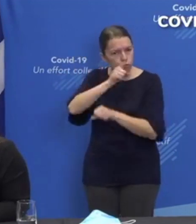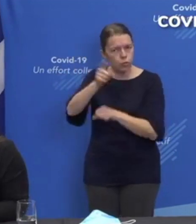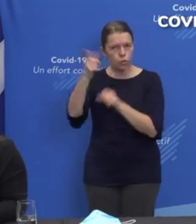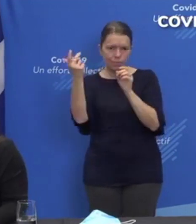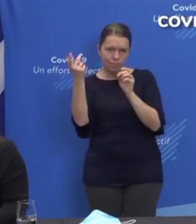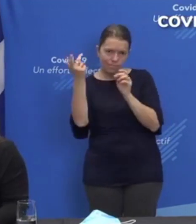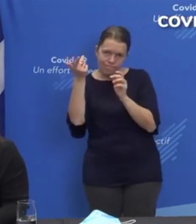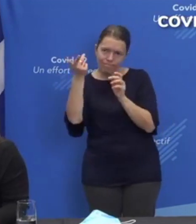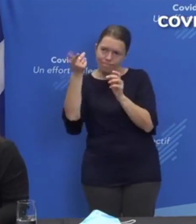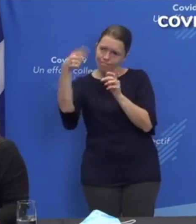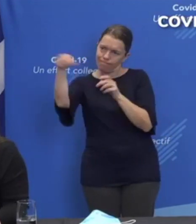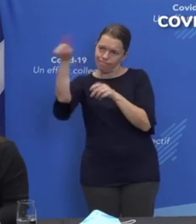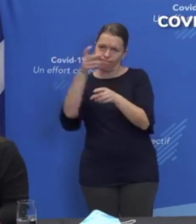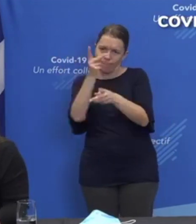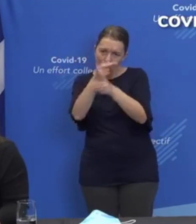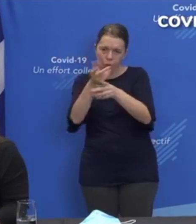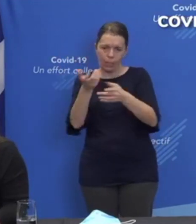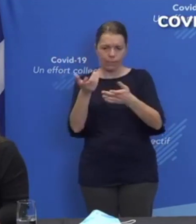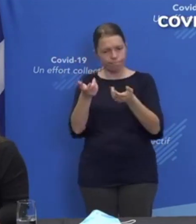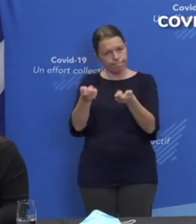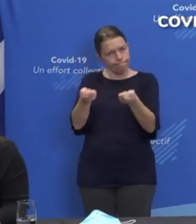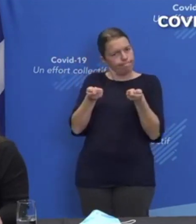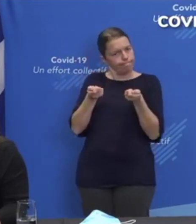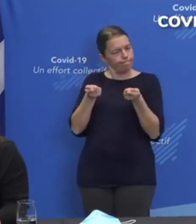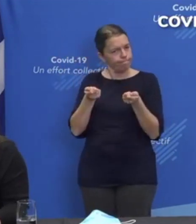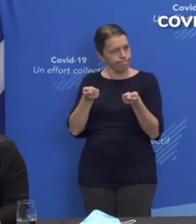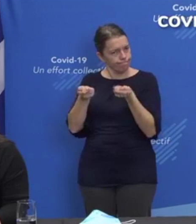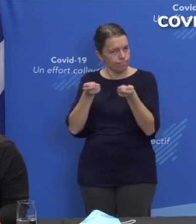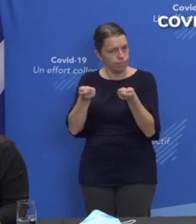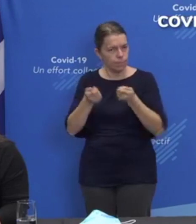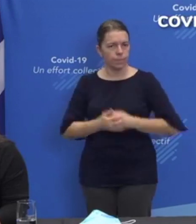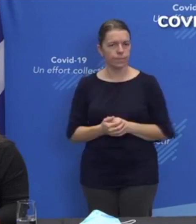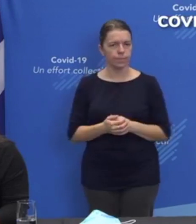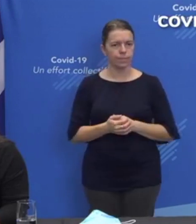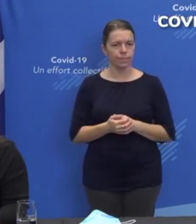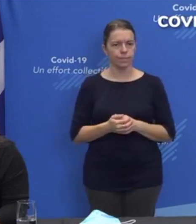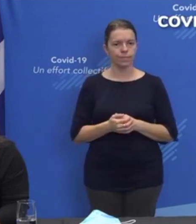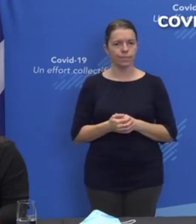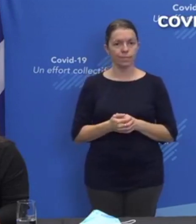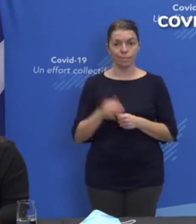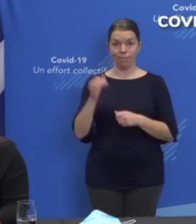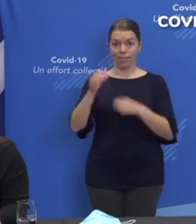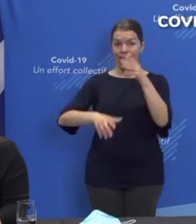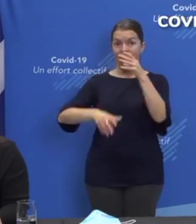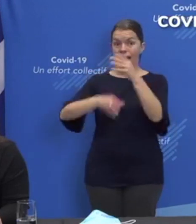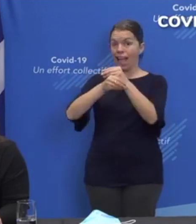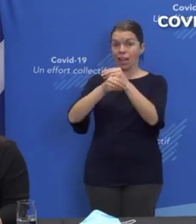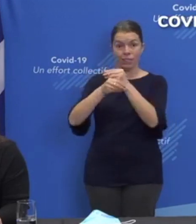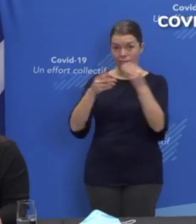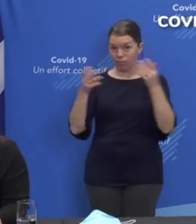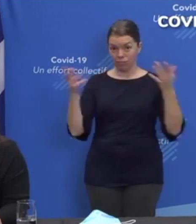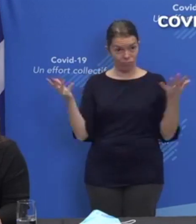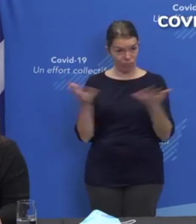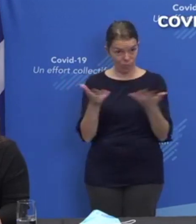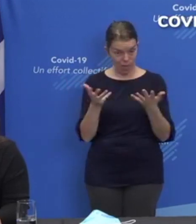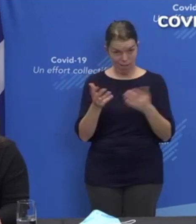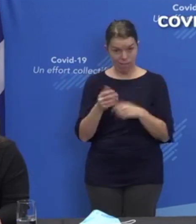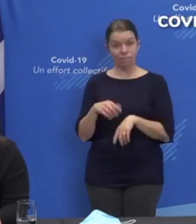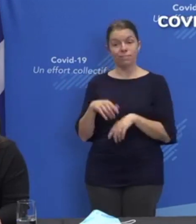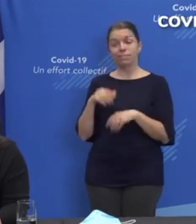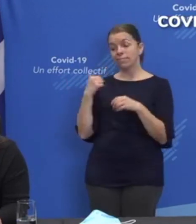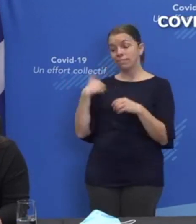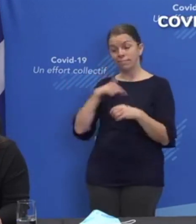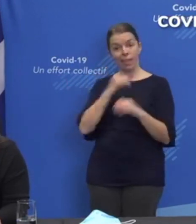new approach that we're adding this week in our intervention is what we call